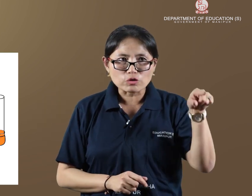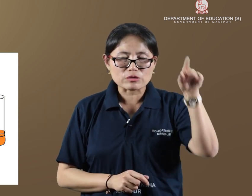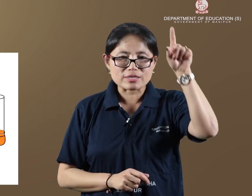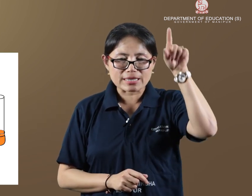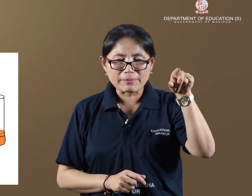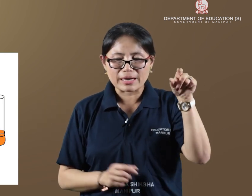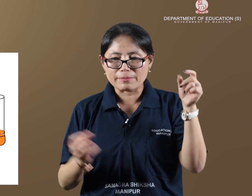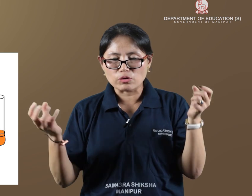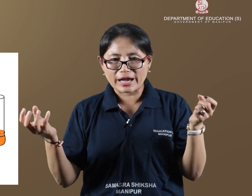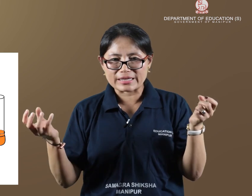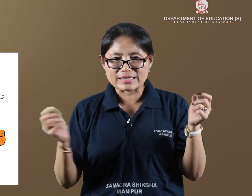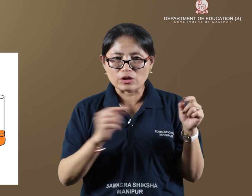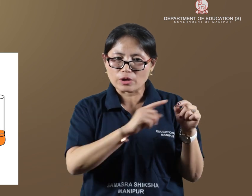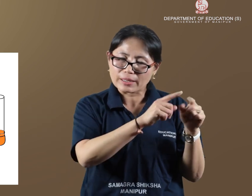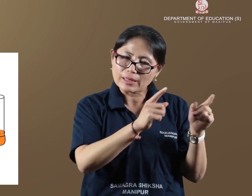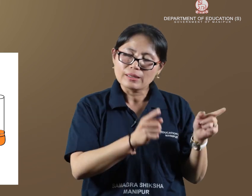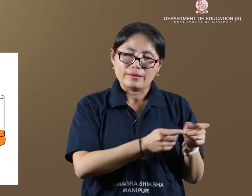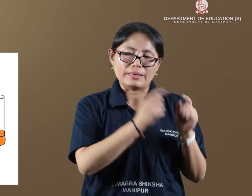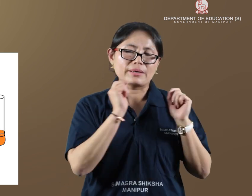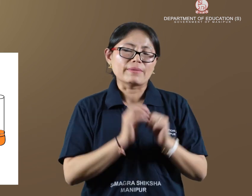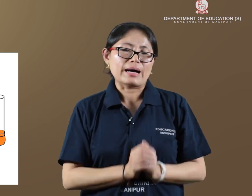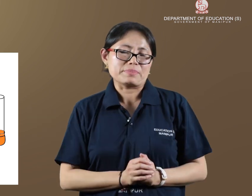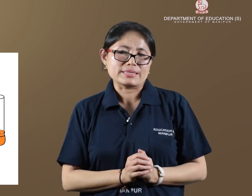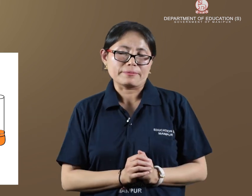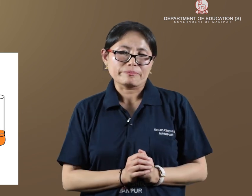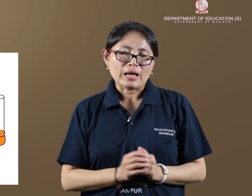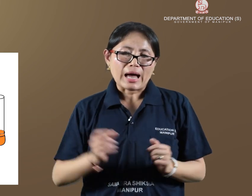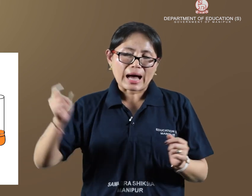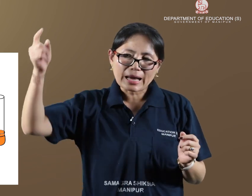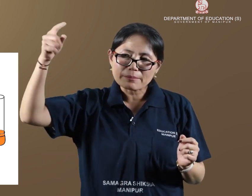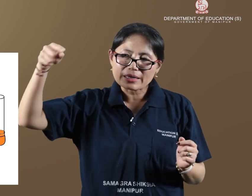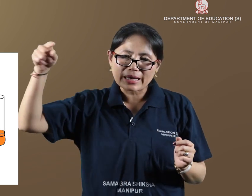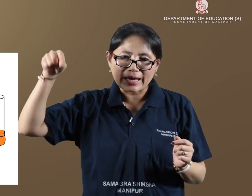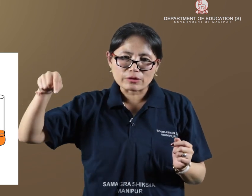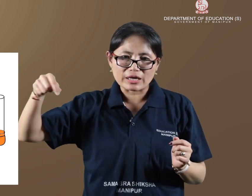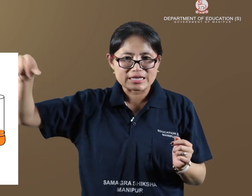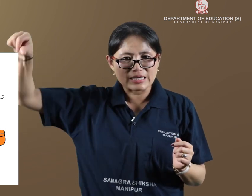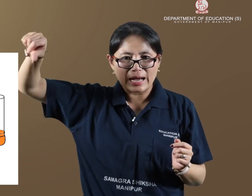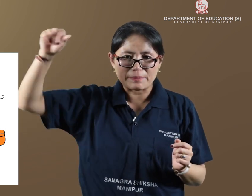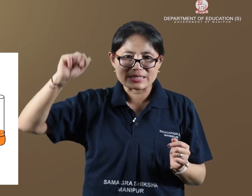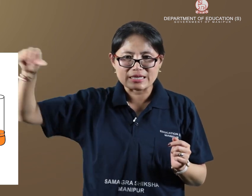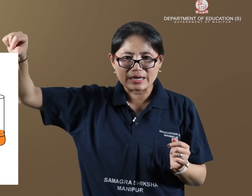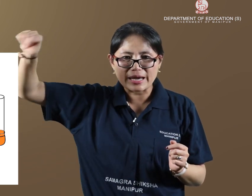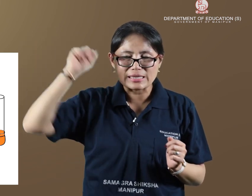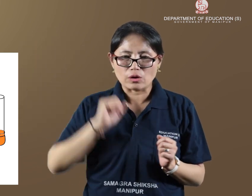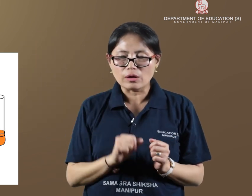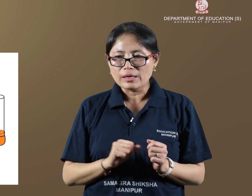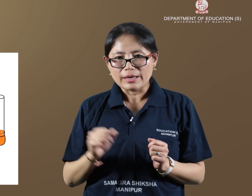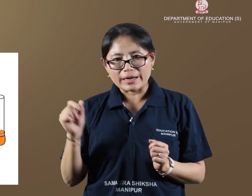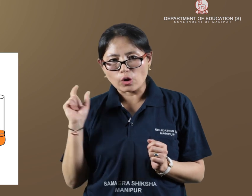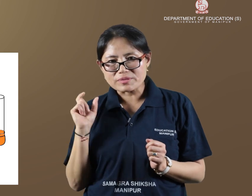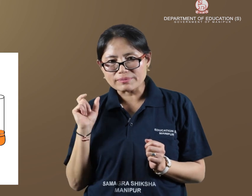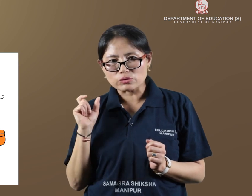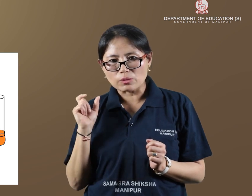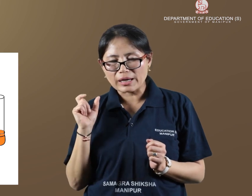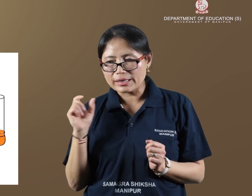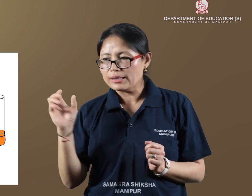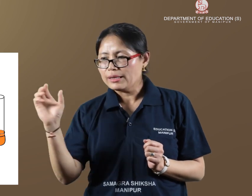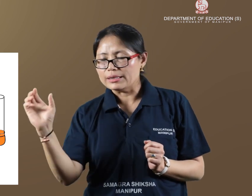ta sa marna madu identical oi ba rubber ma hapa se ahan bagi a to the ising hapas ising khra hai jalo kari observe to do mali the